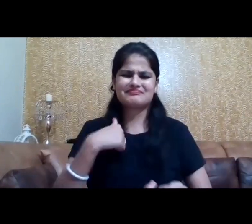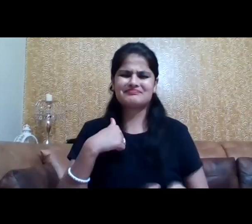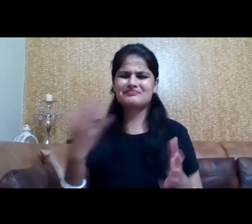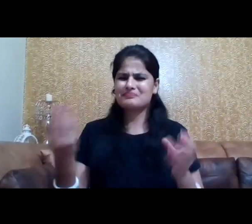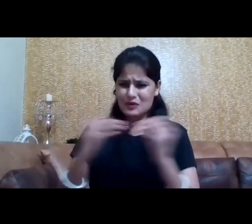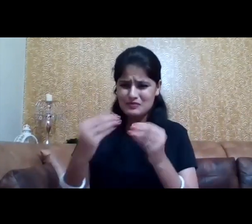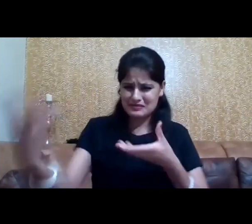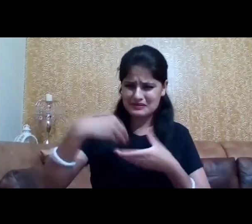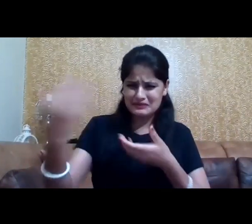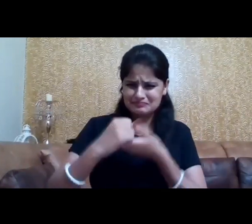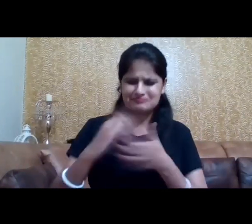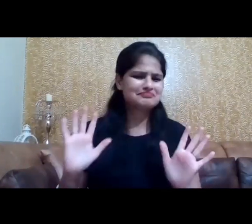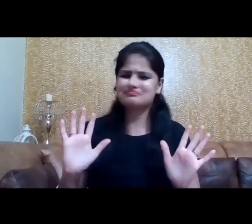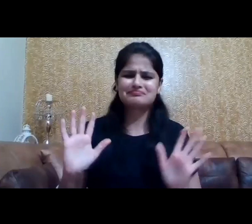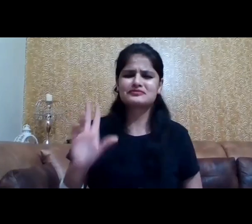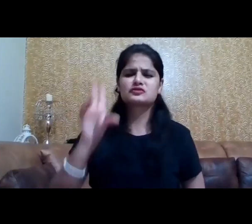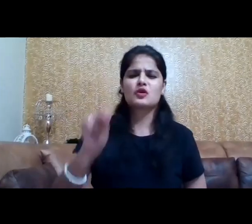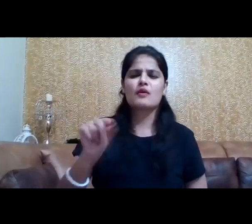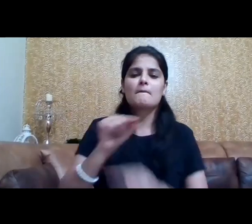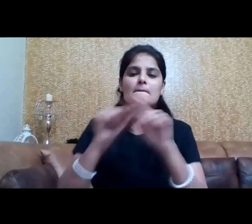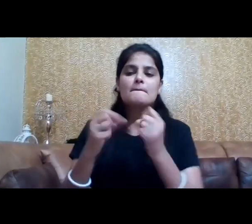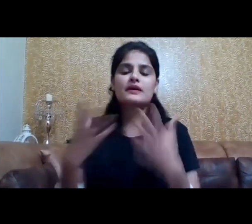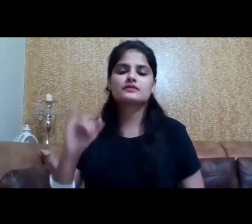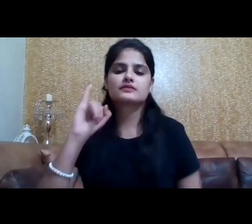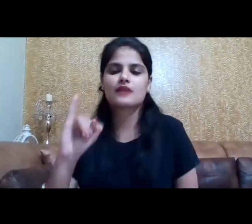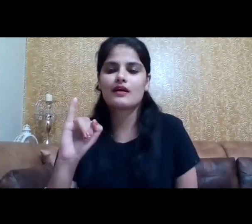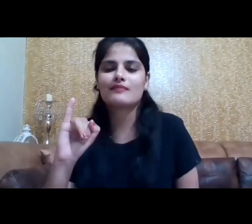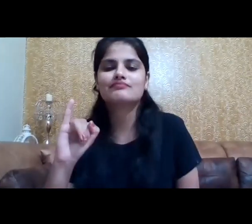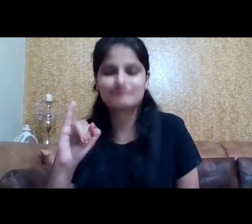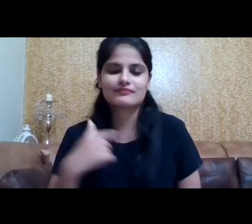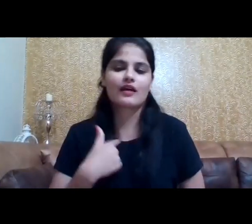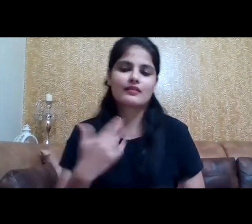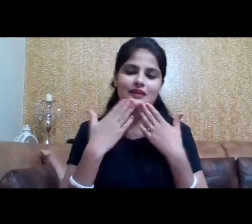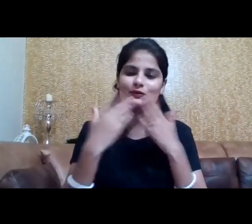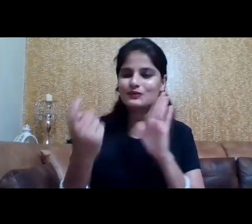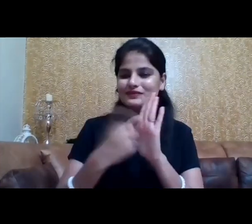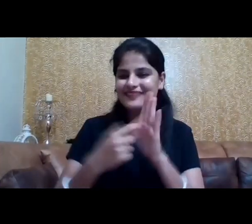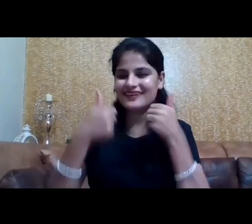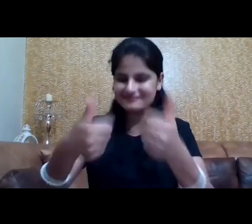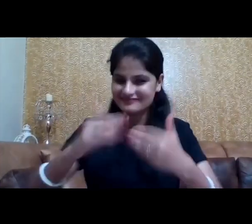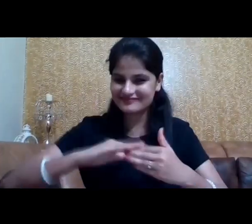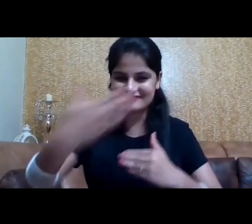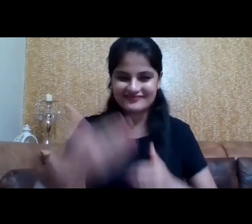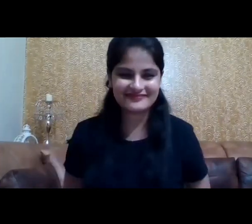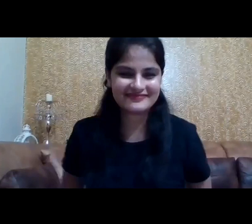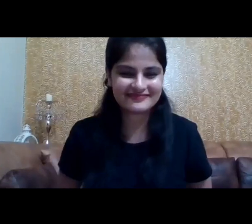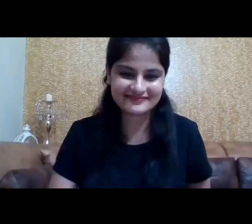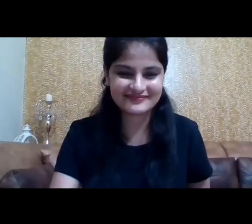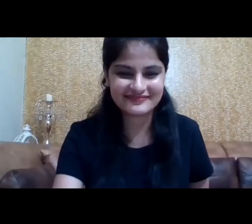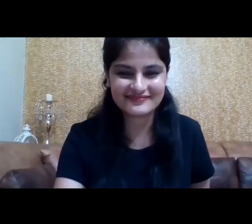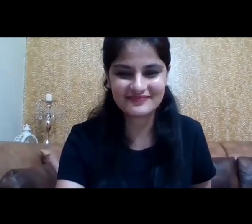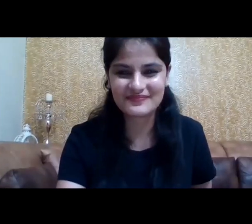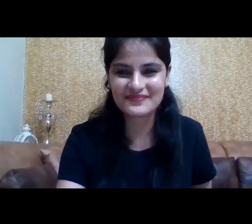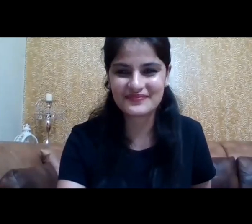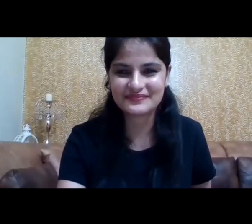more information, and 6% of you have said no, we don't think there should be any more partners, or we don't want to be partners. All right,